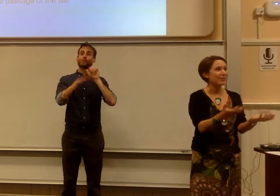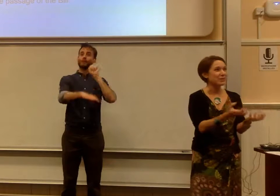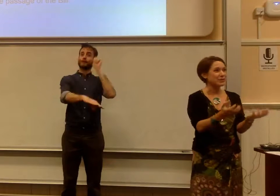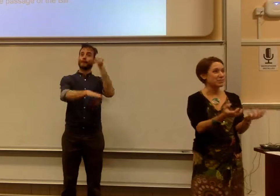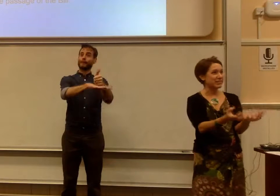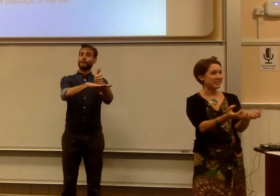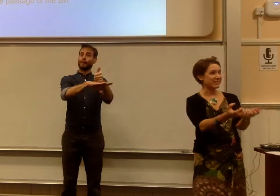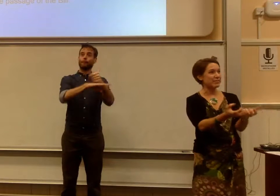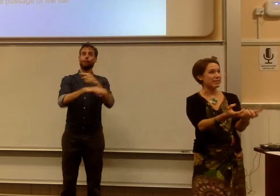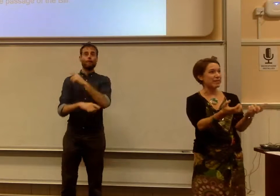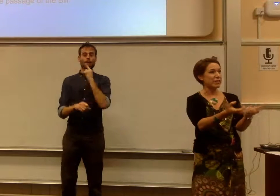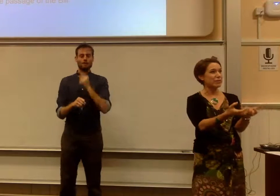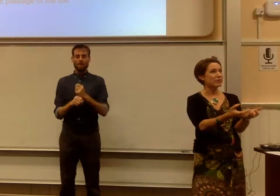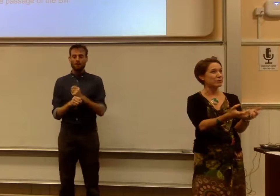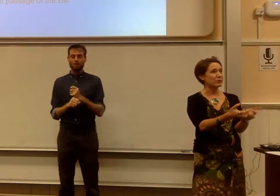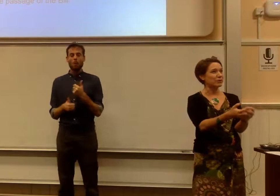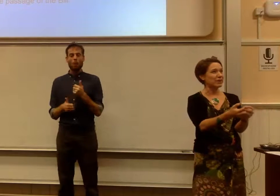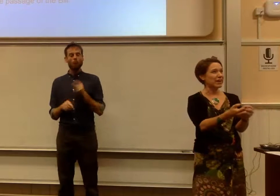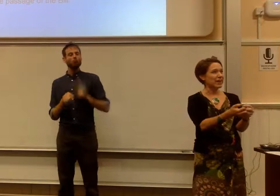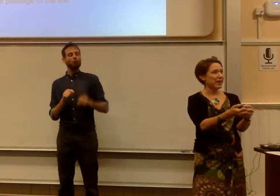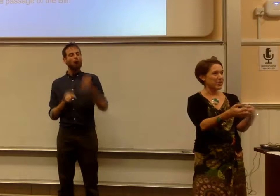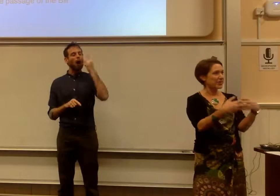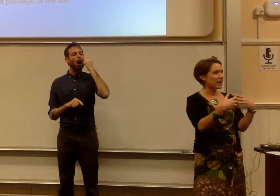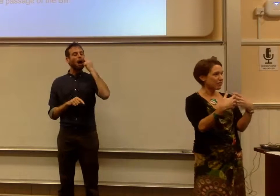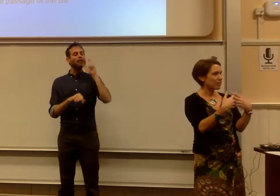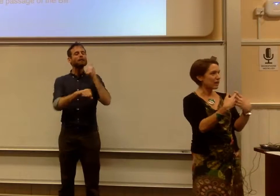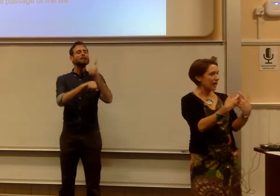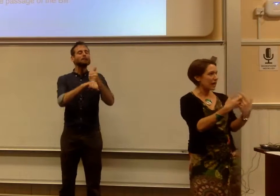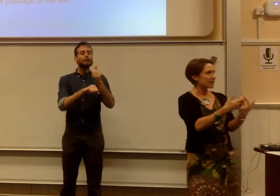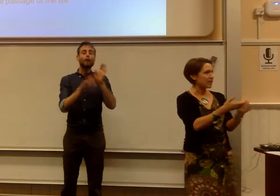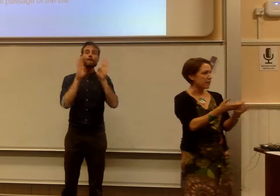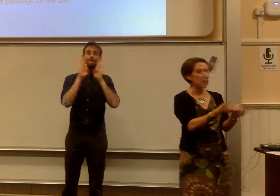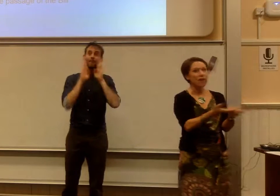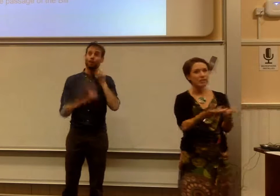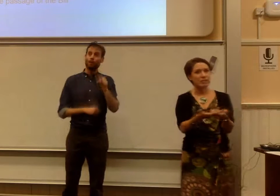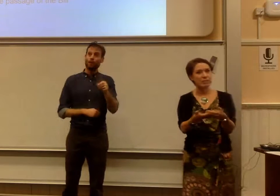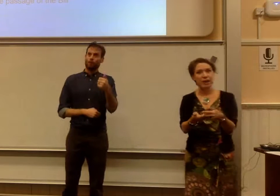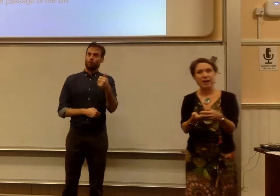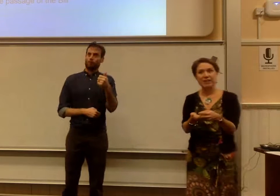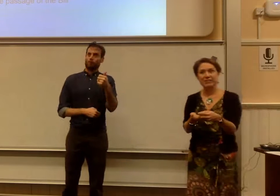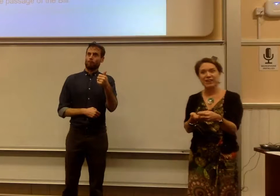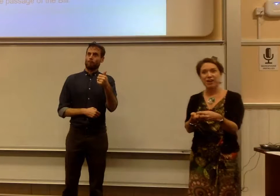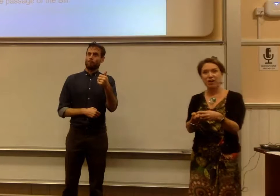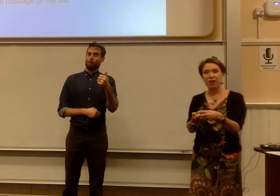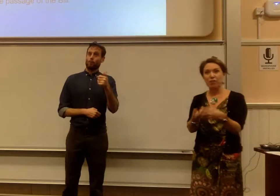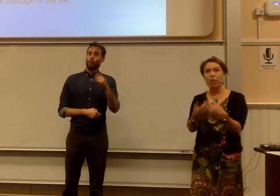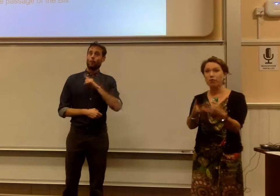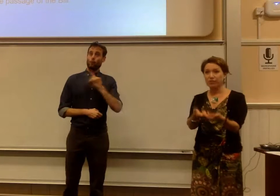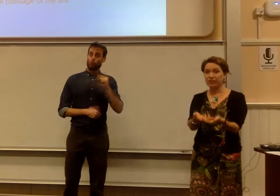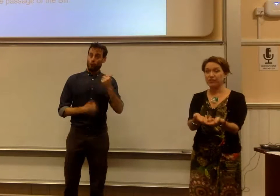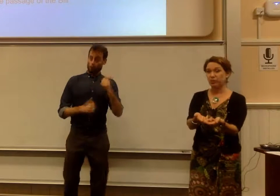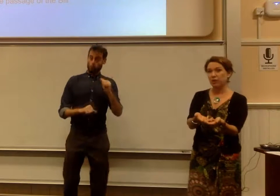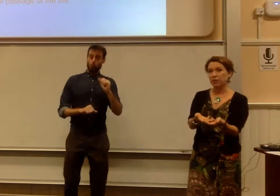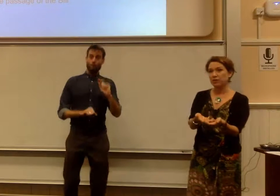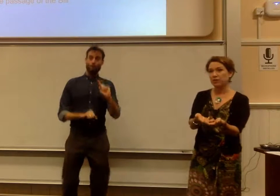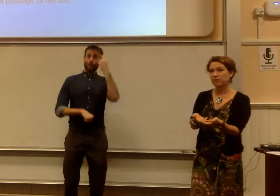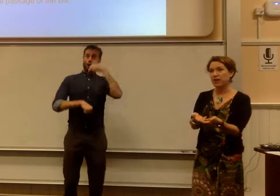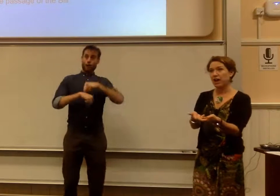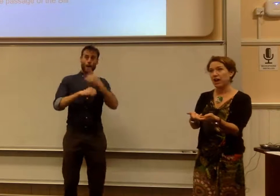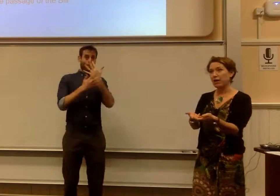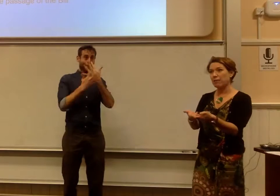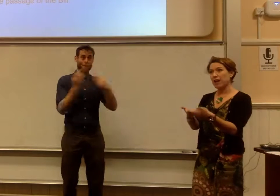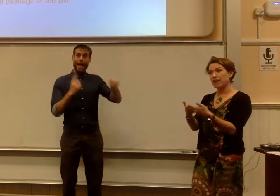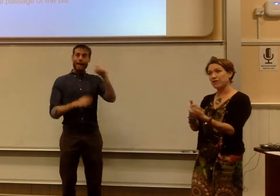the way that it was doing business to make that possible. I think that really had a lasting impact on the Scottish